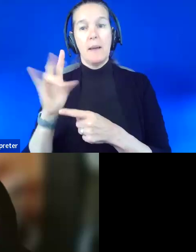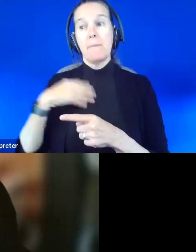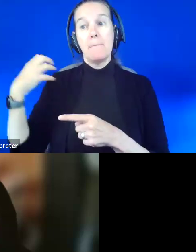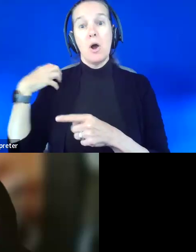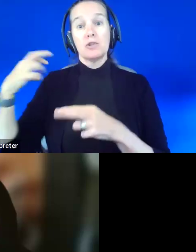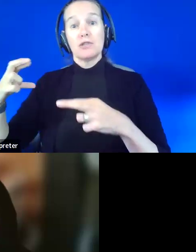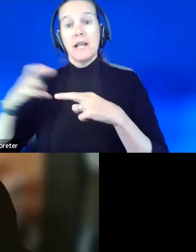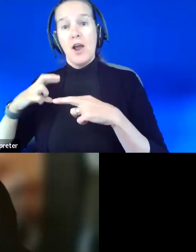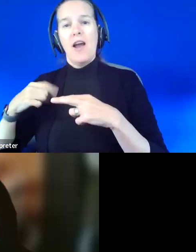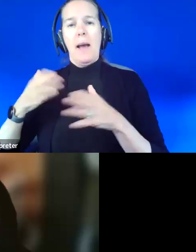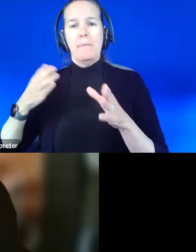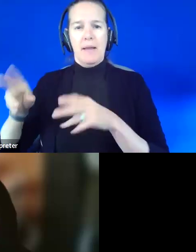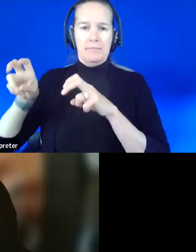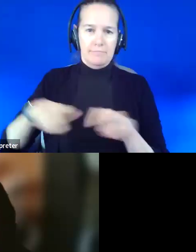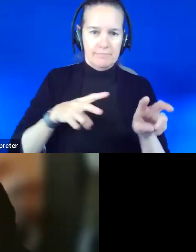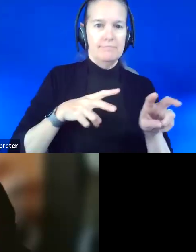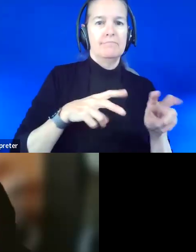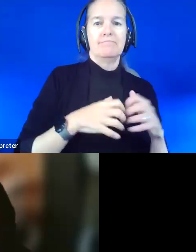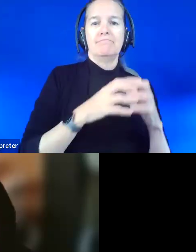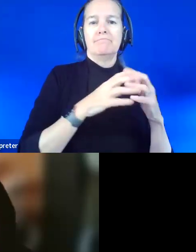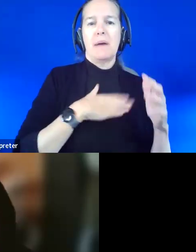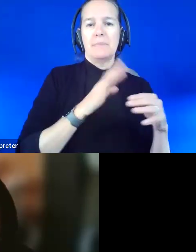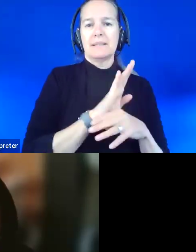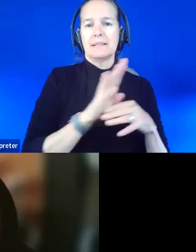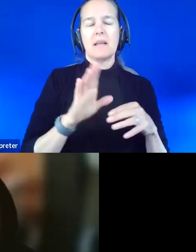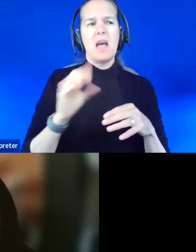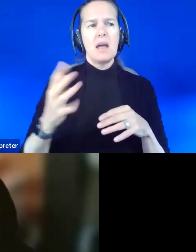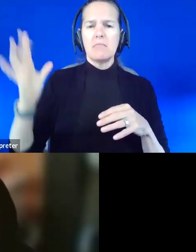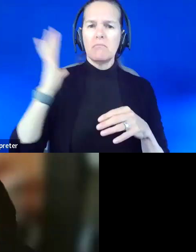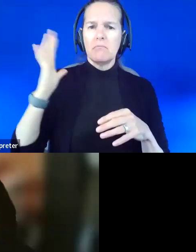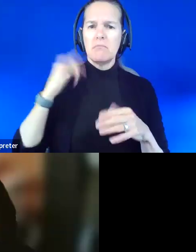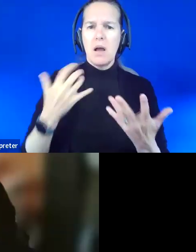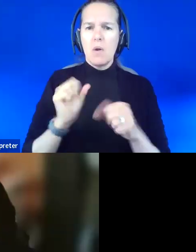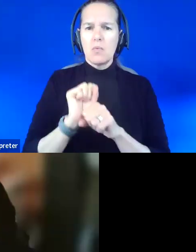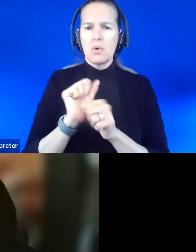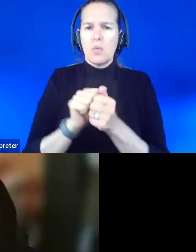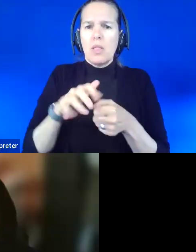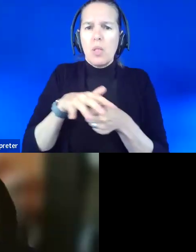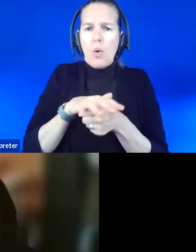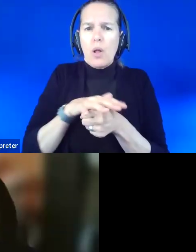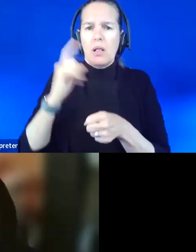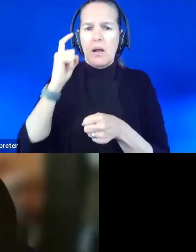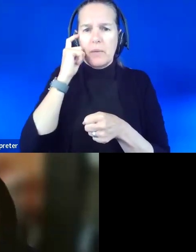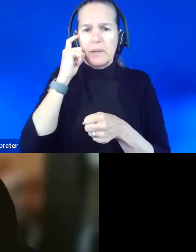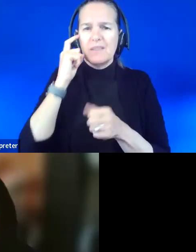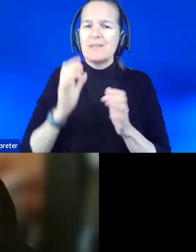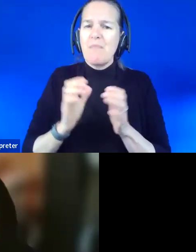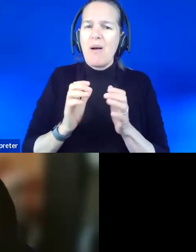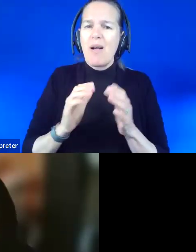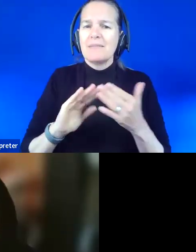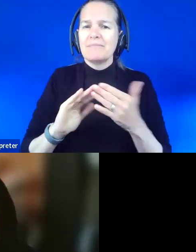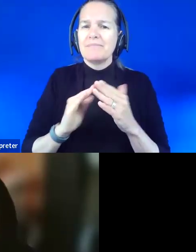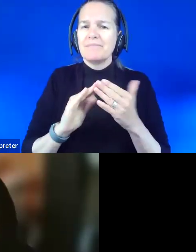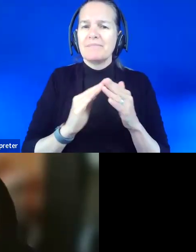retire. Um, and originally, I really wanted to work with local governments, small municipalities